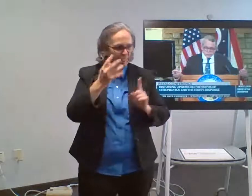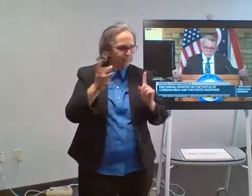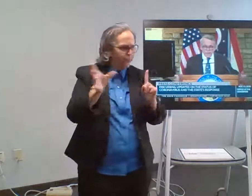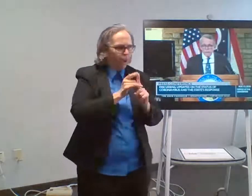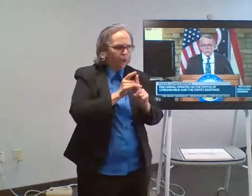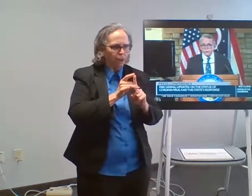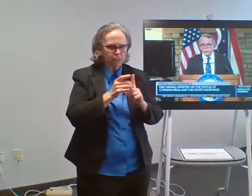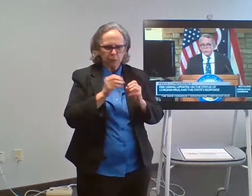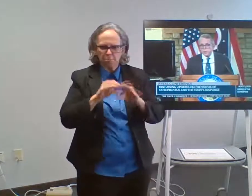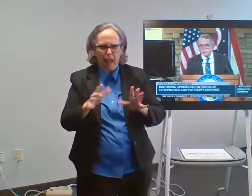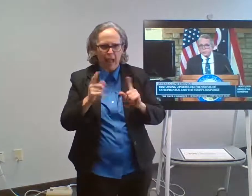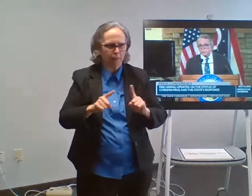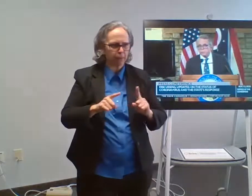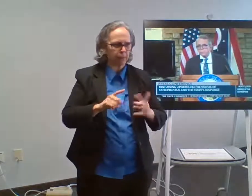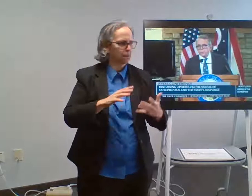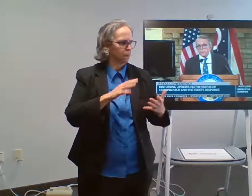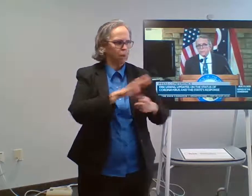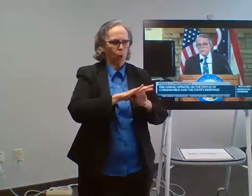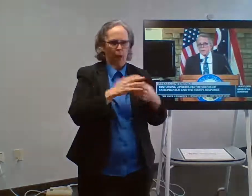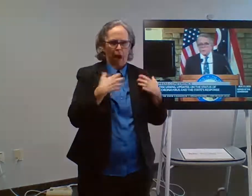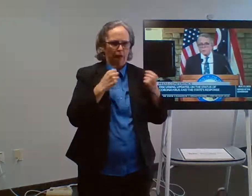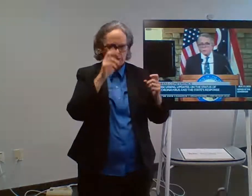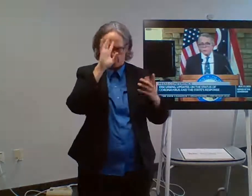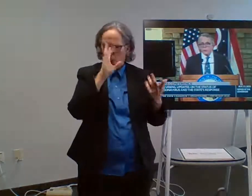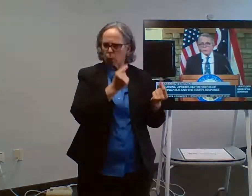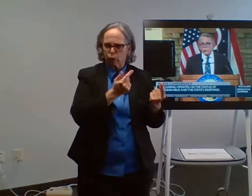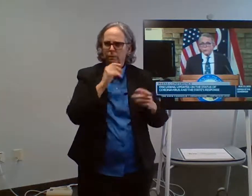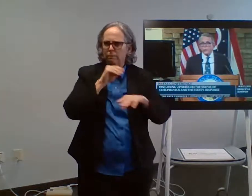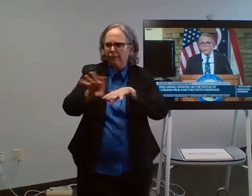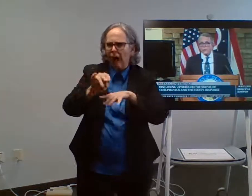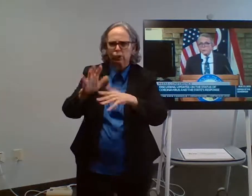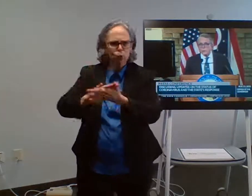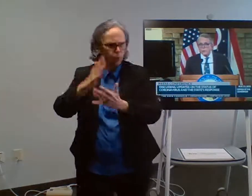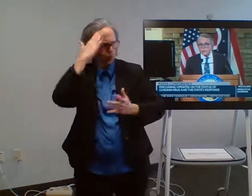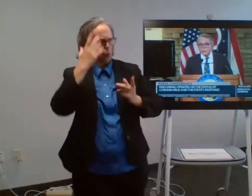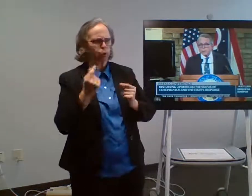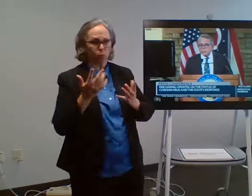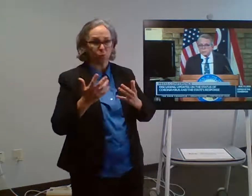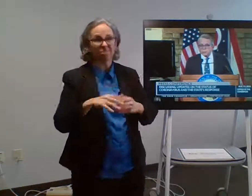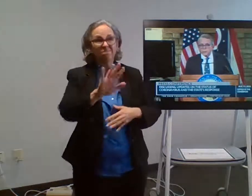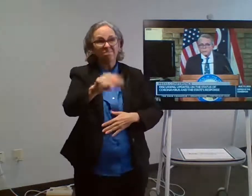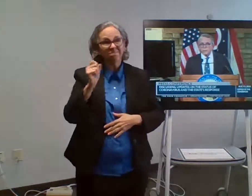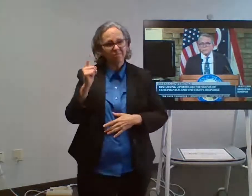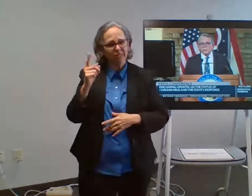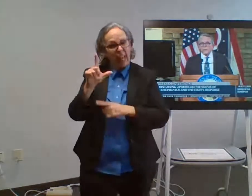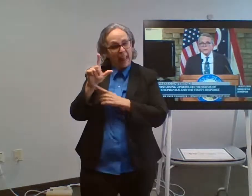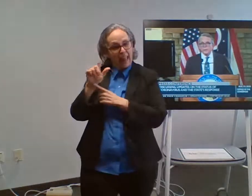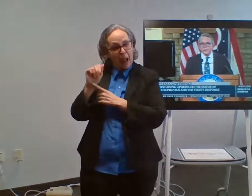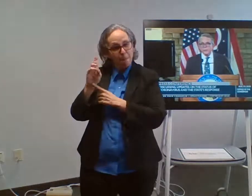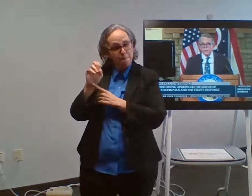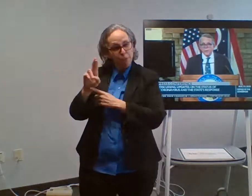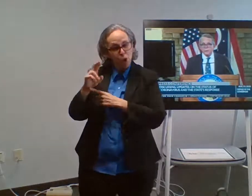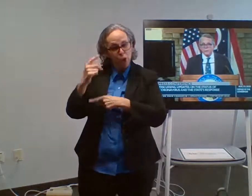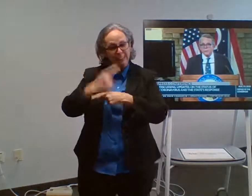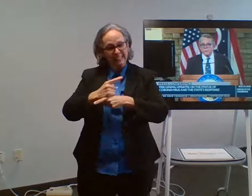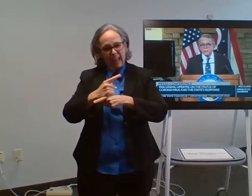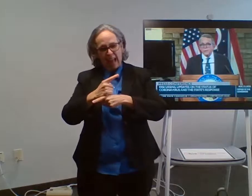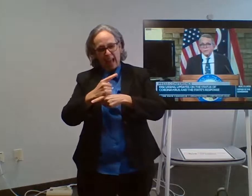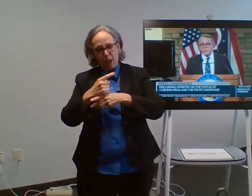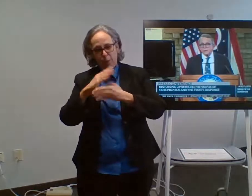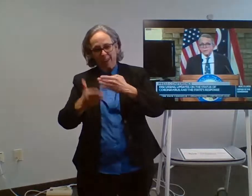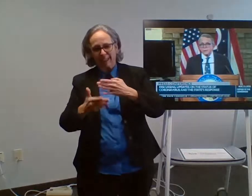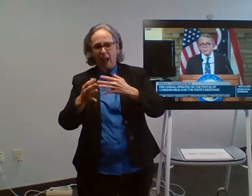that action can be taken. So Labor Day is a ways away, not ready to make any kind